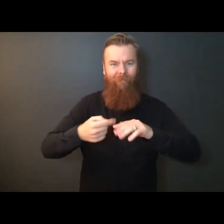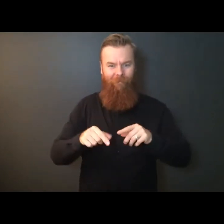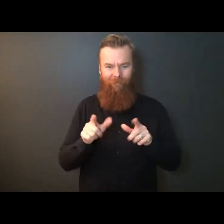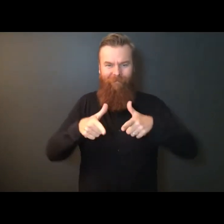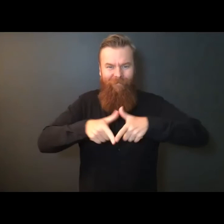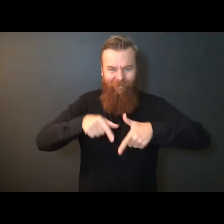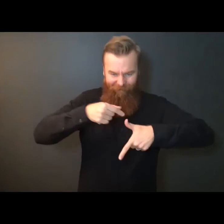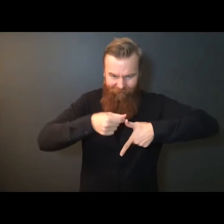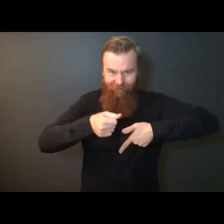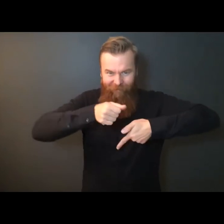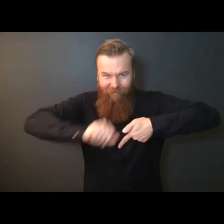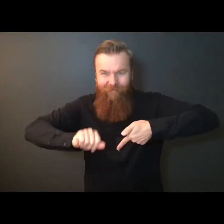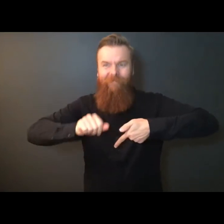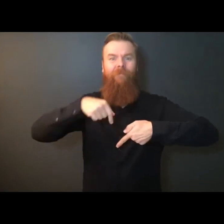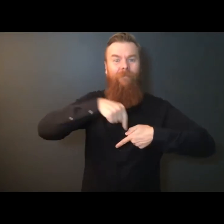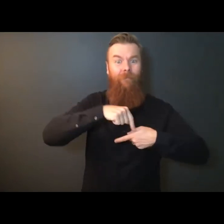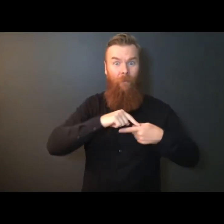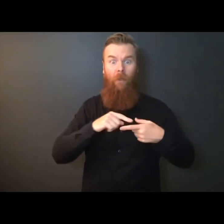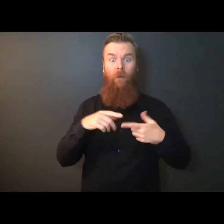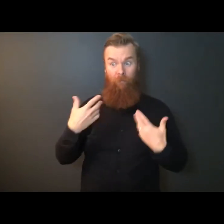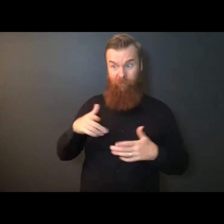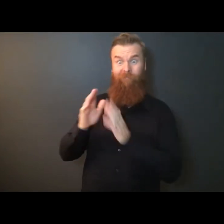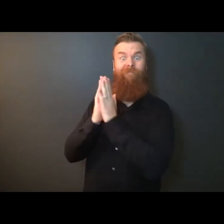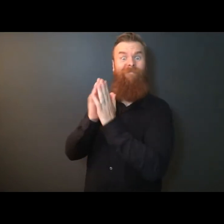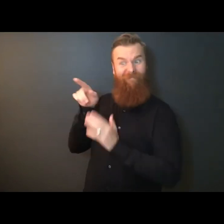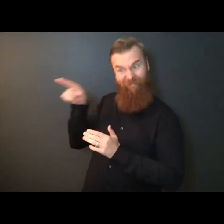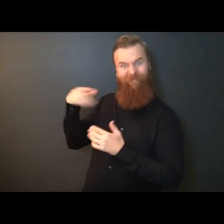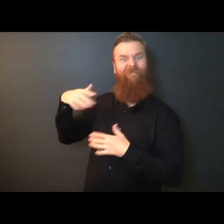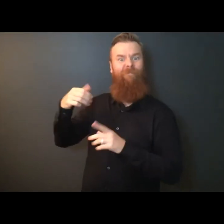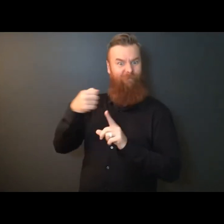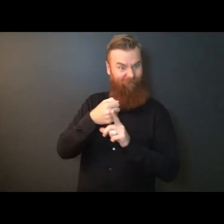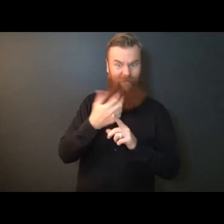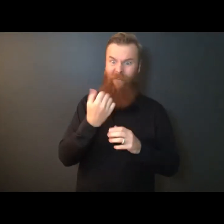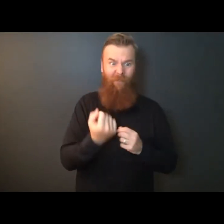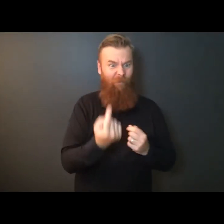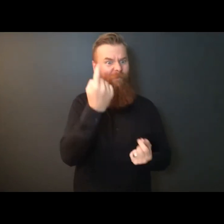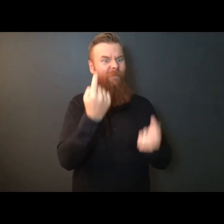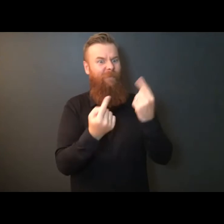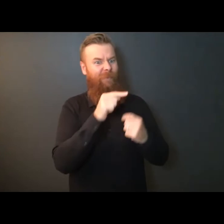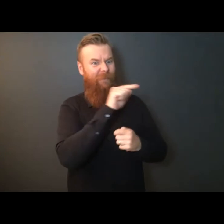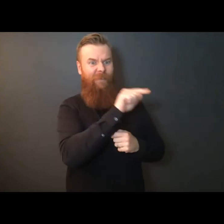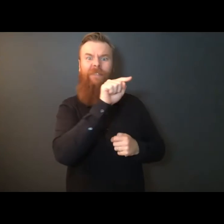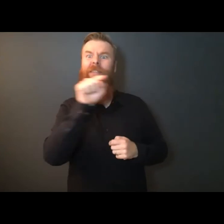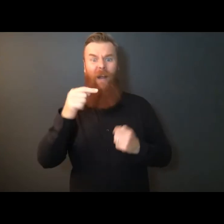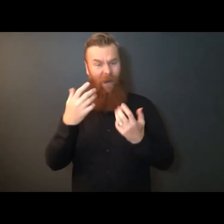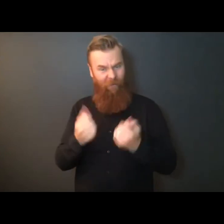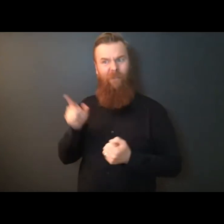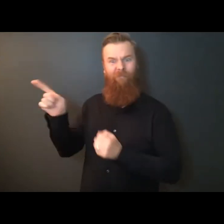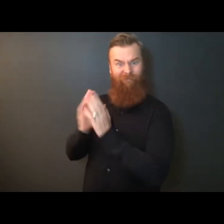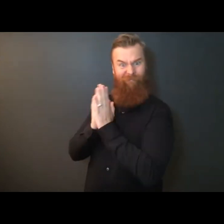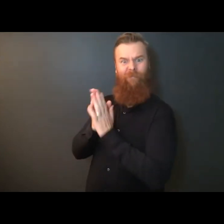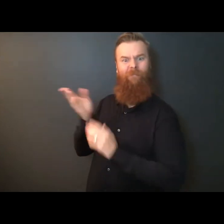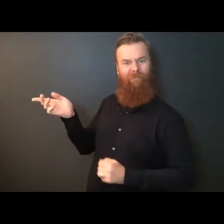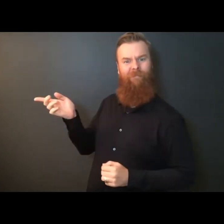definitely seen this come to light, particularly in fairly communalist societies, collectivist societies,